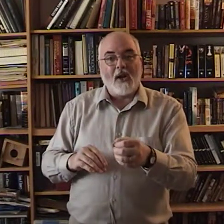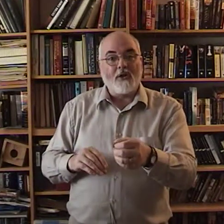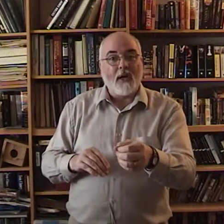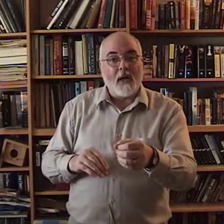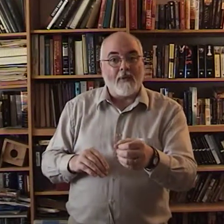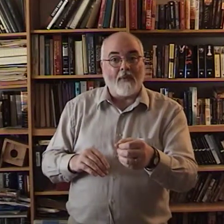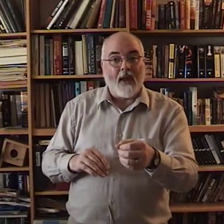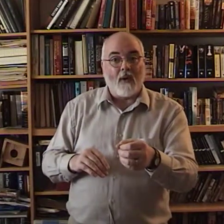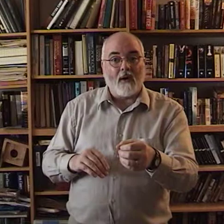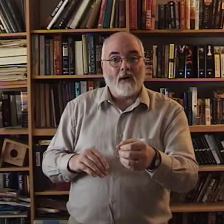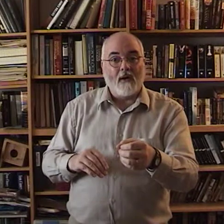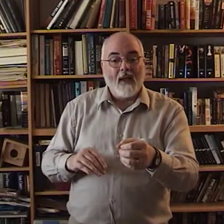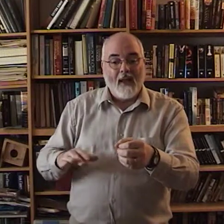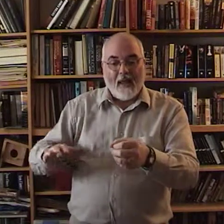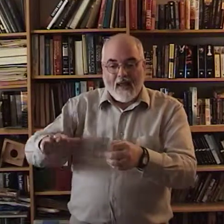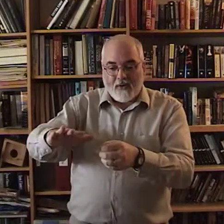measuring a cup of flour and you're